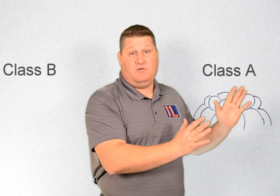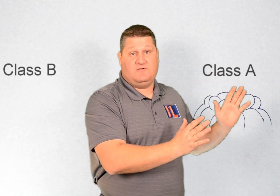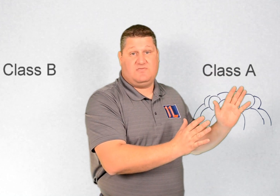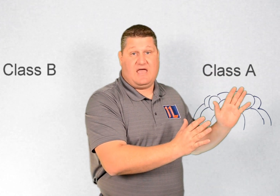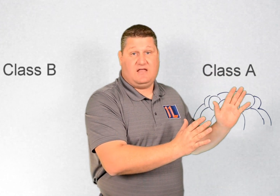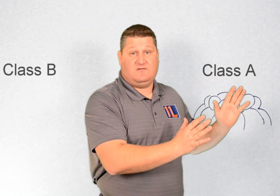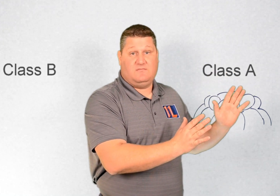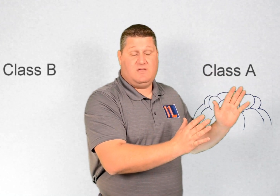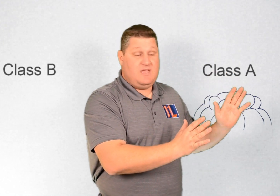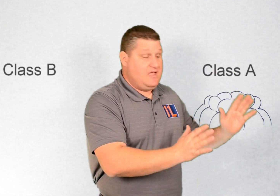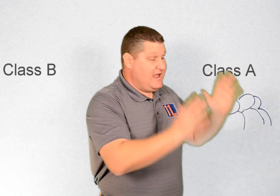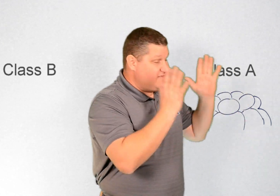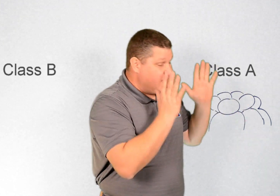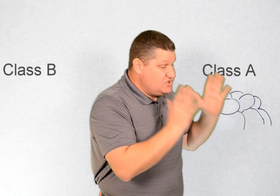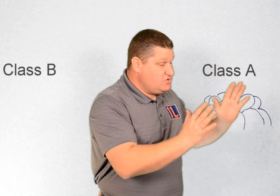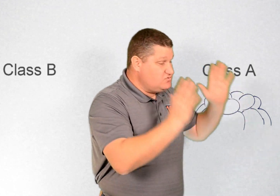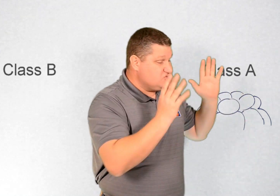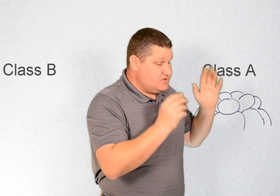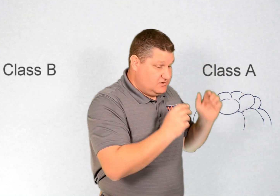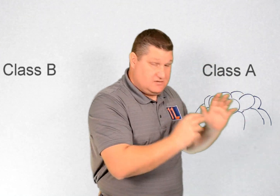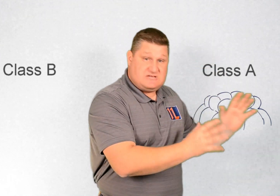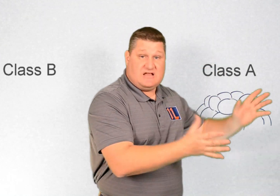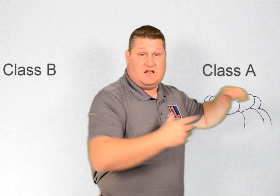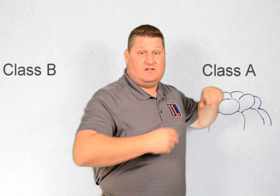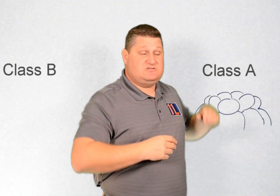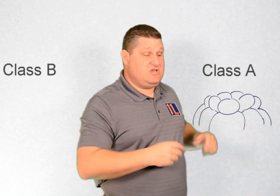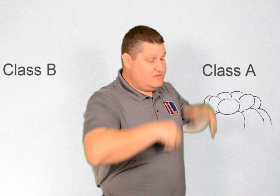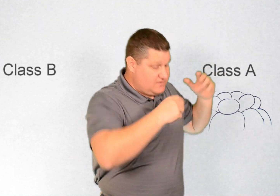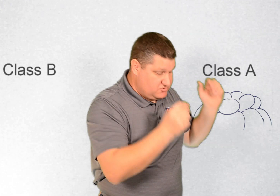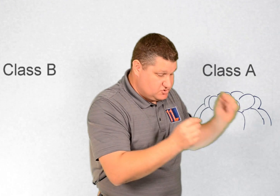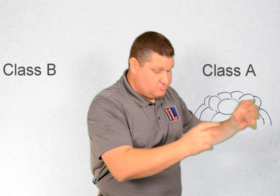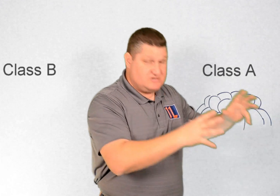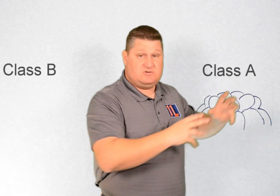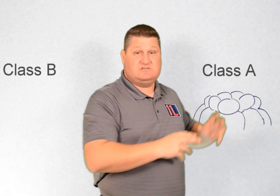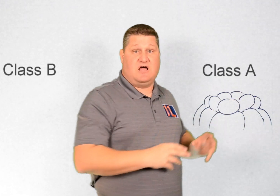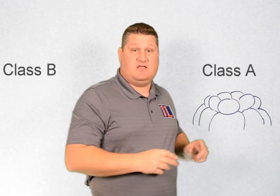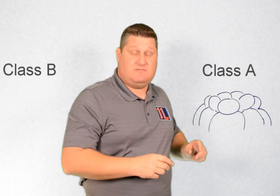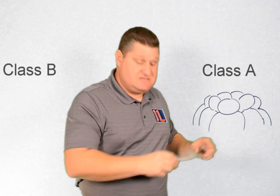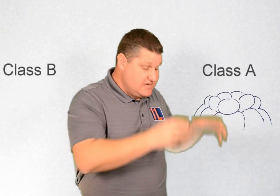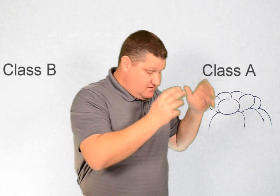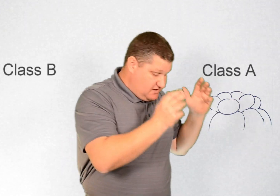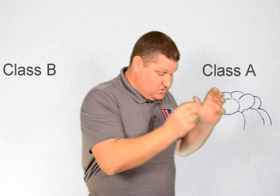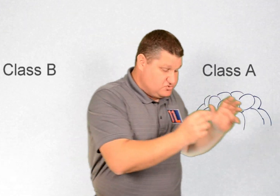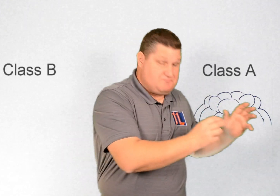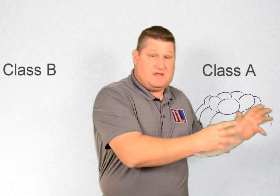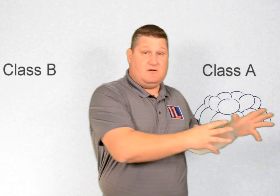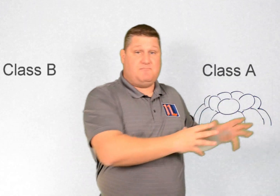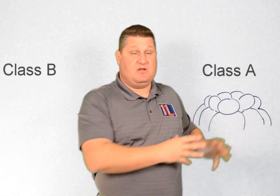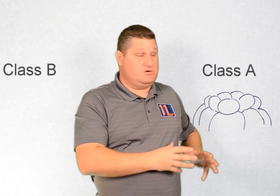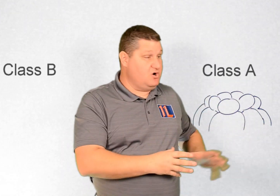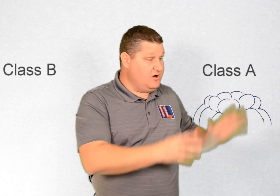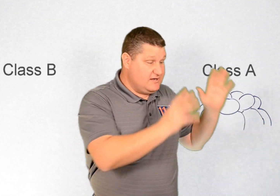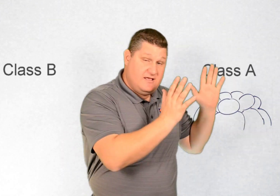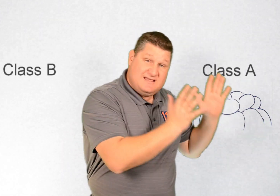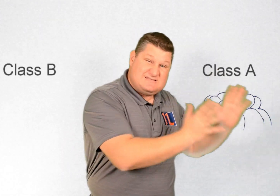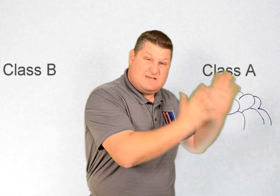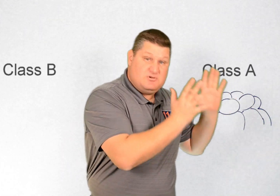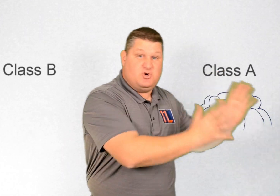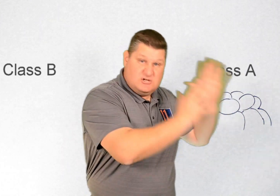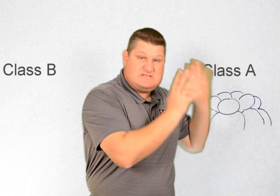with that. And they used a little technology. They used original documents. They used peer-to-peer learning. It's some good